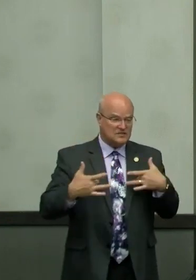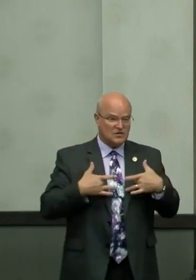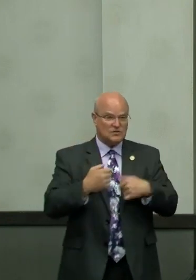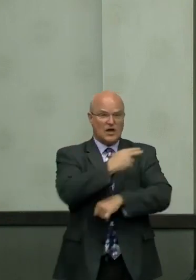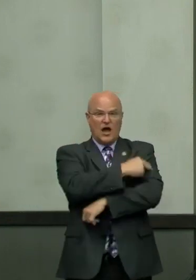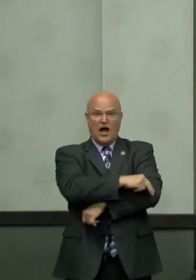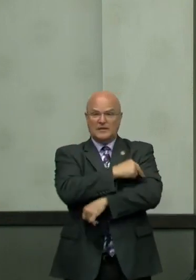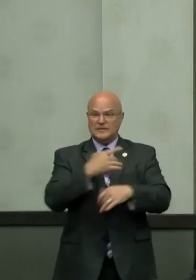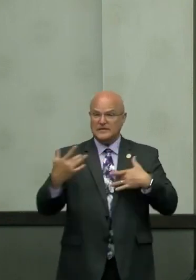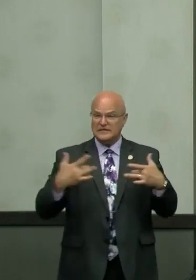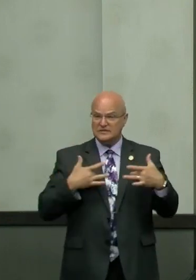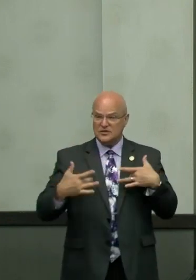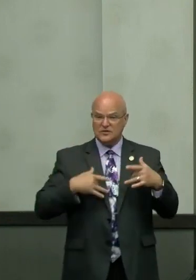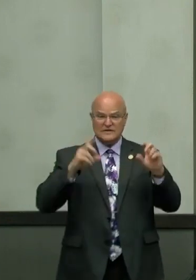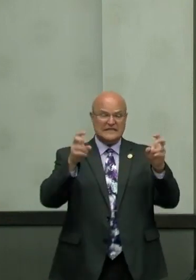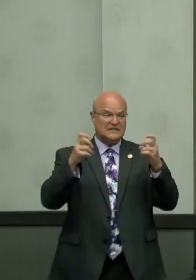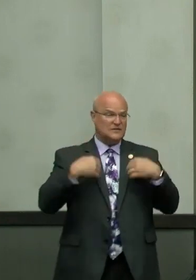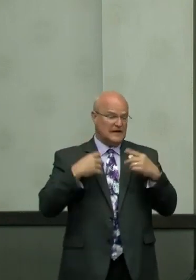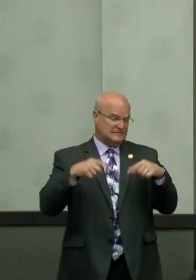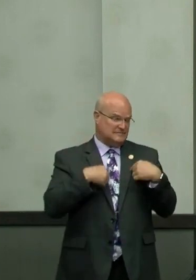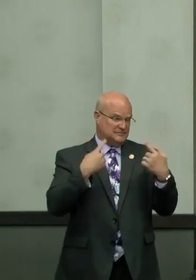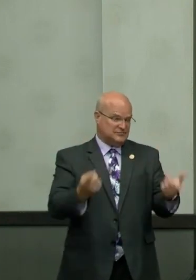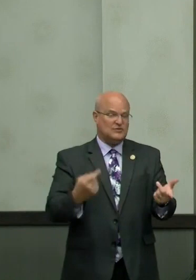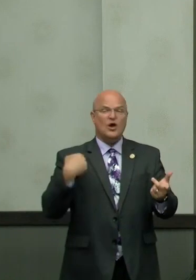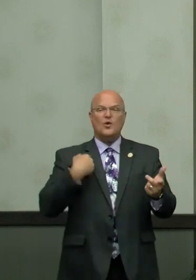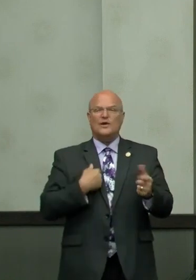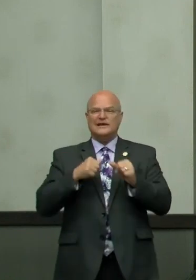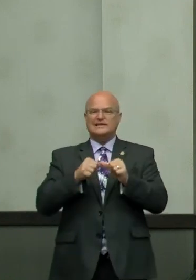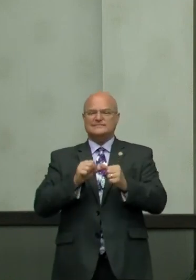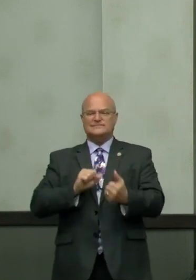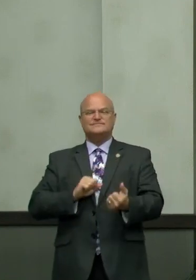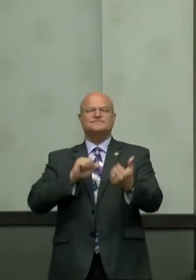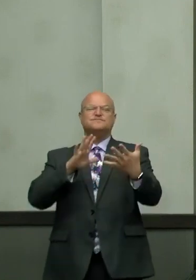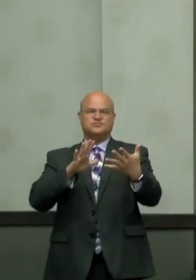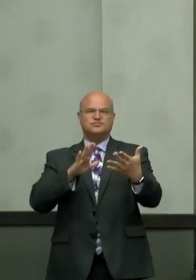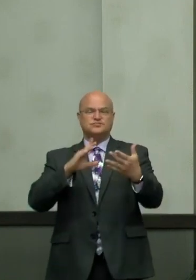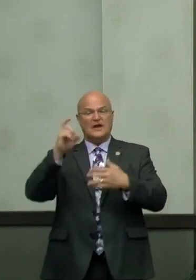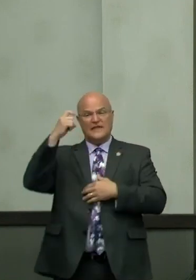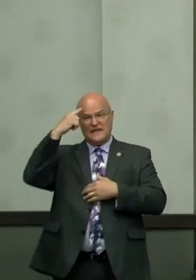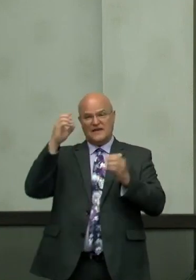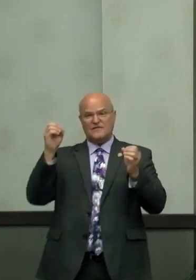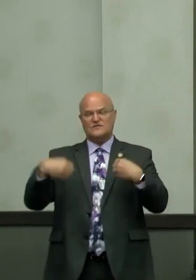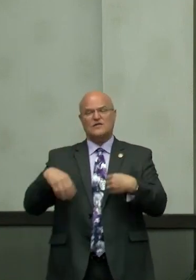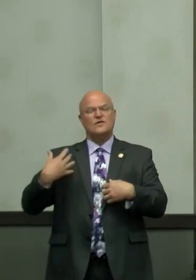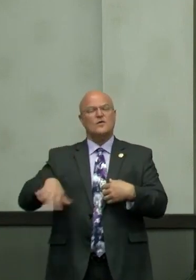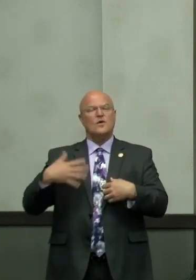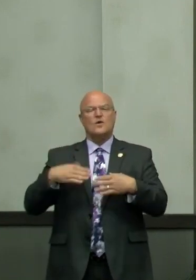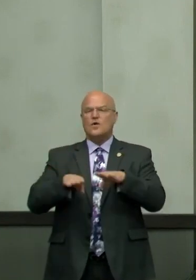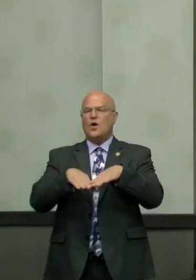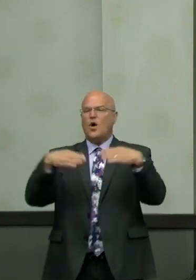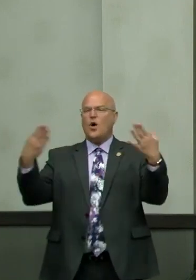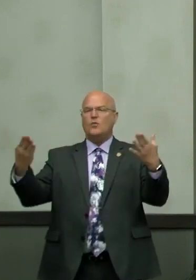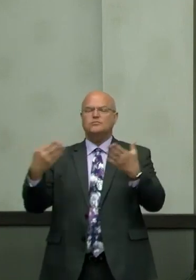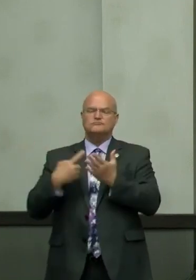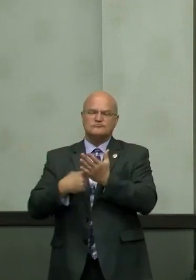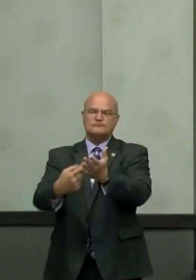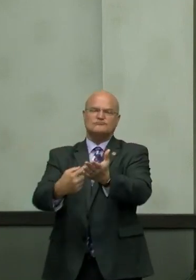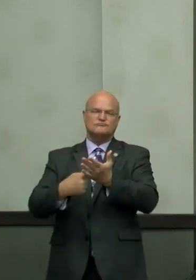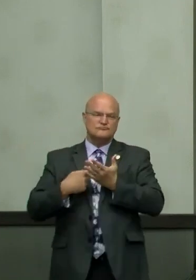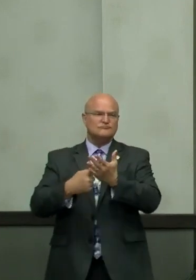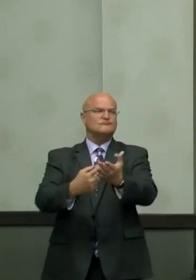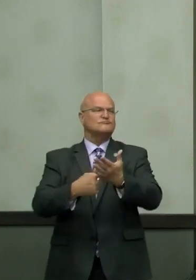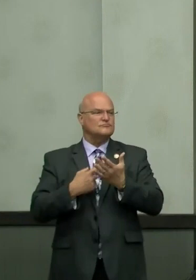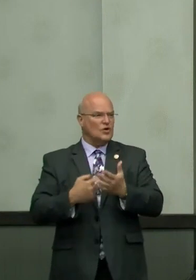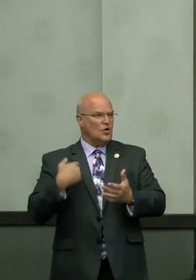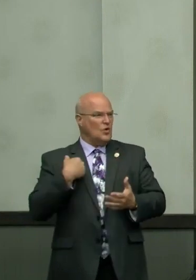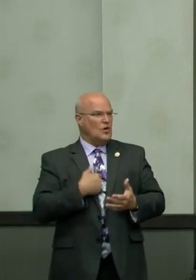hospital concerns, some of the issues that we've had, and that we can continue to address those. And the governor's office has been very open to allow